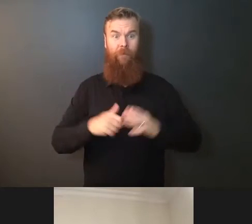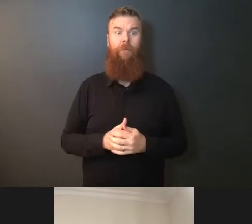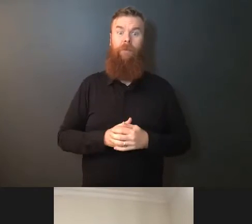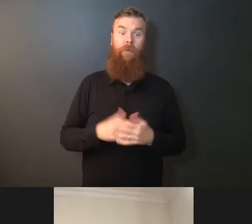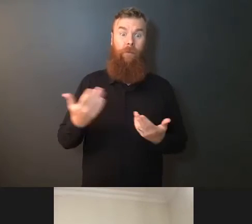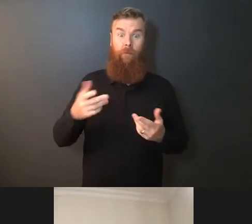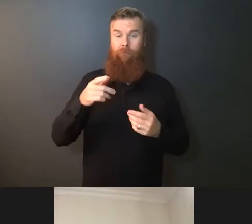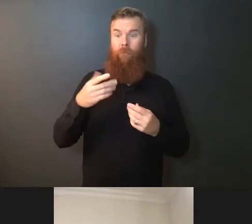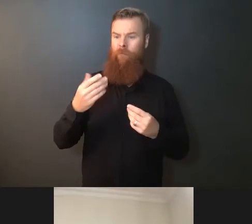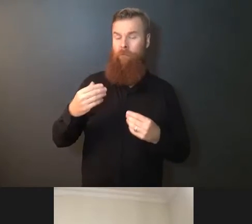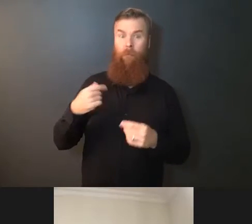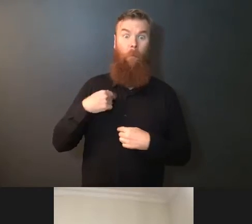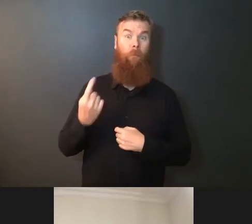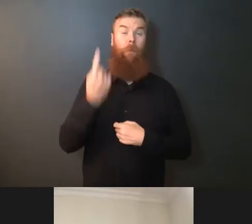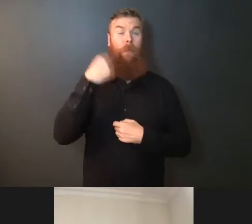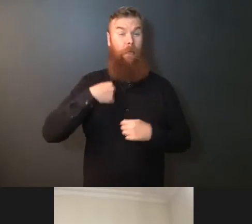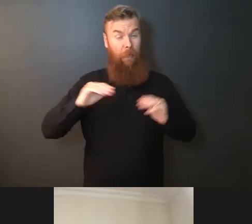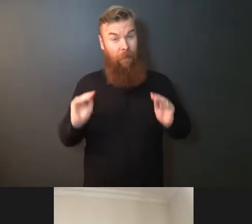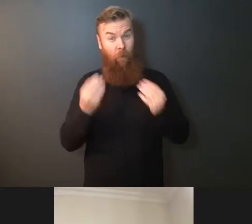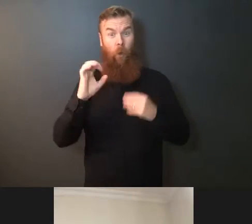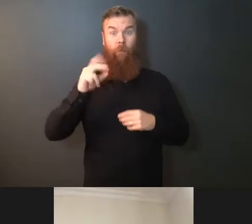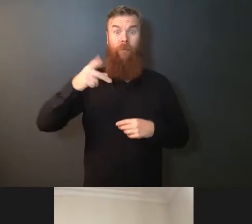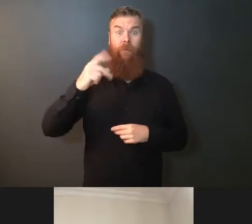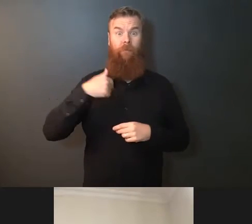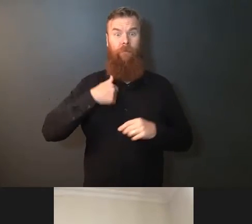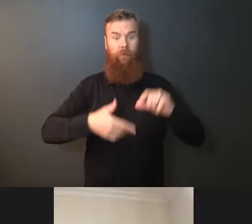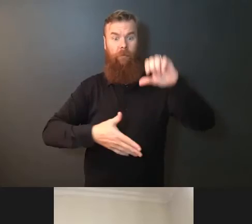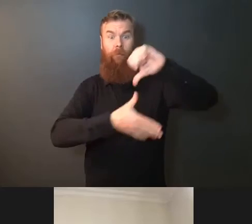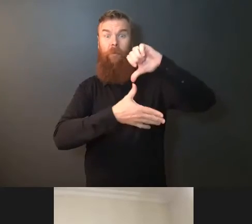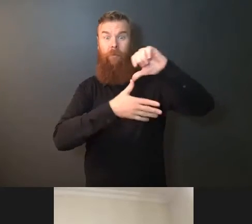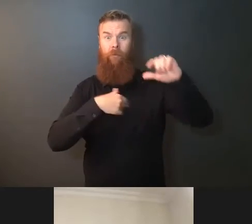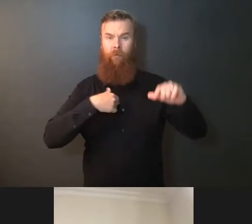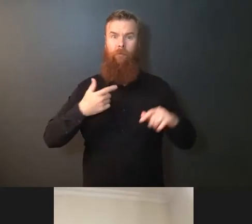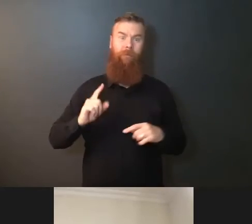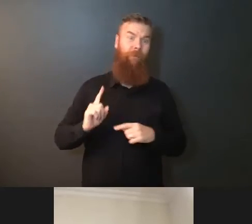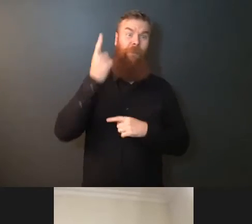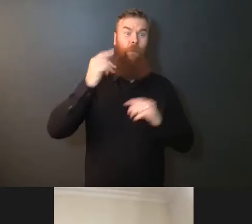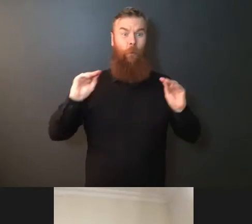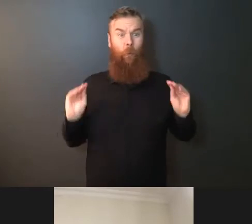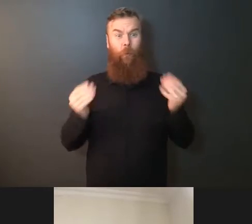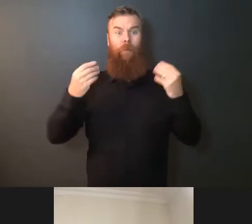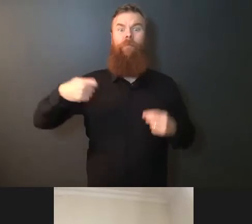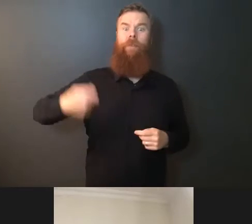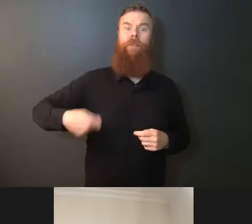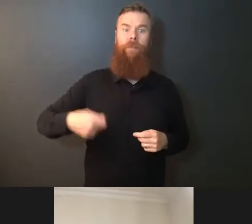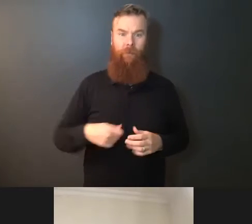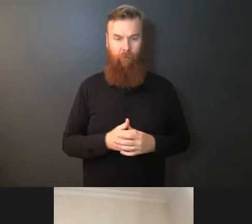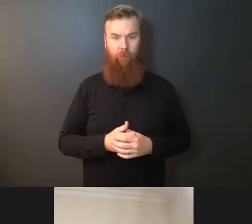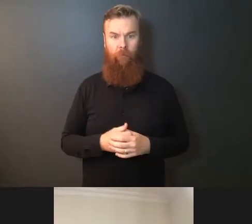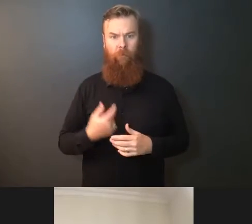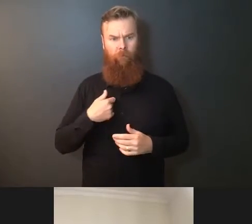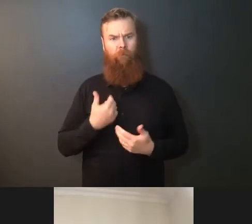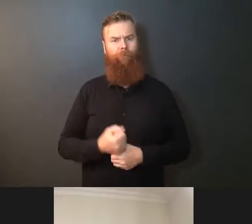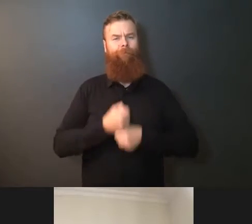America. Then, well, I started to access very formal spaces representing my association, and